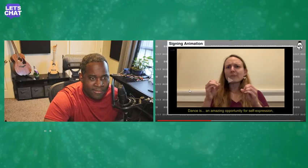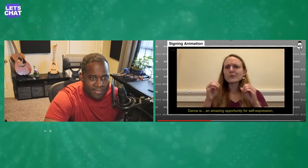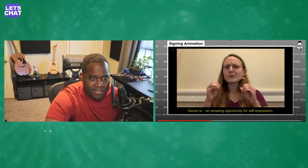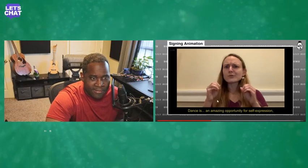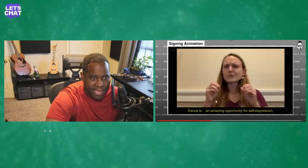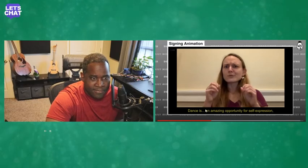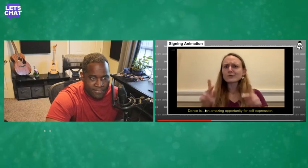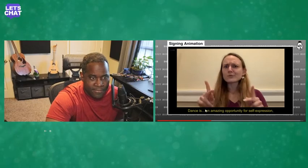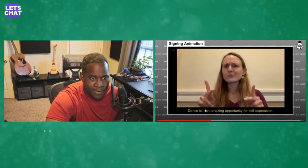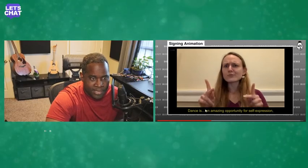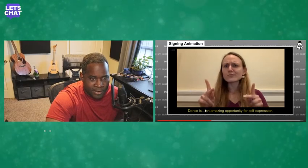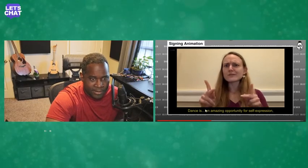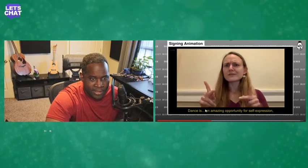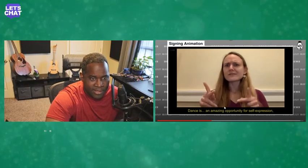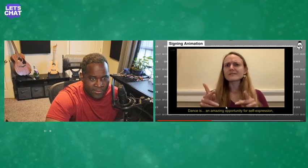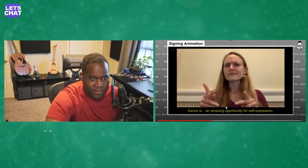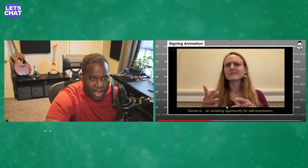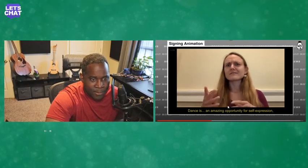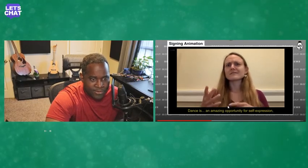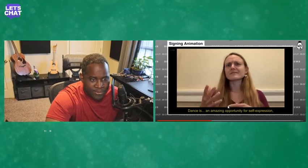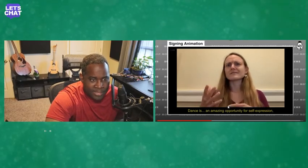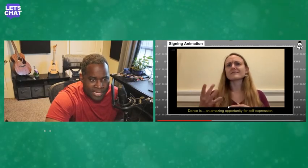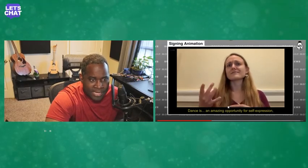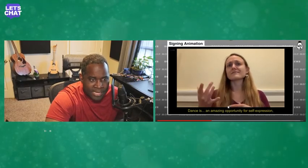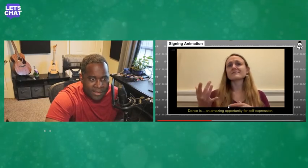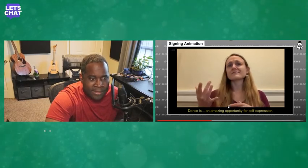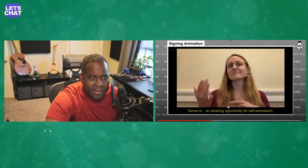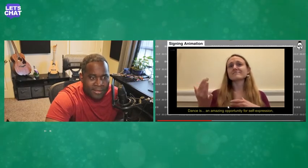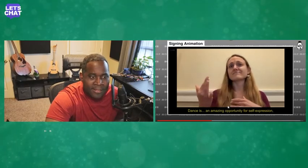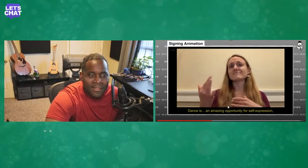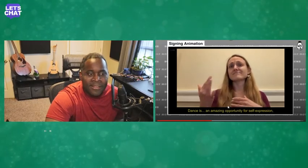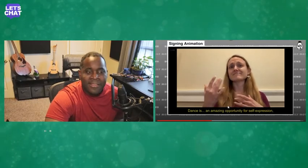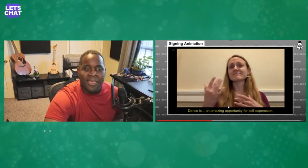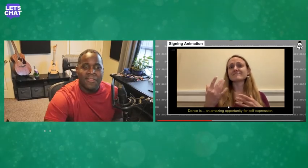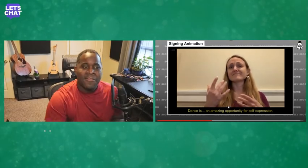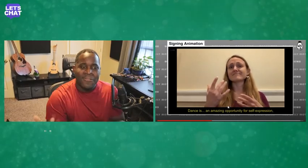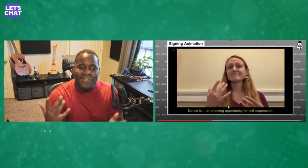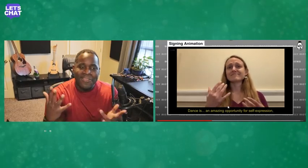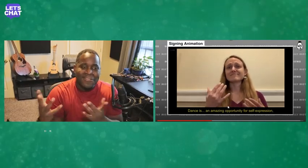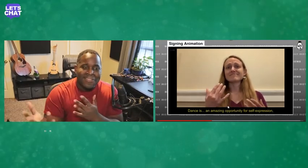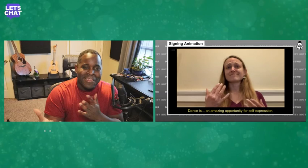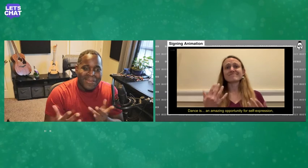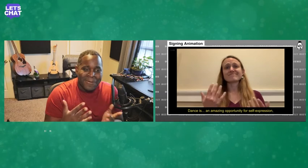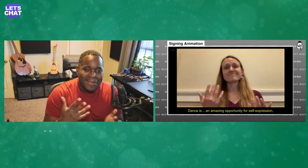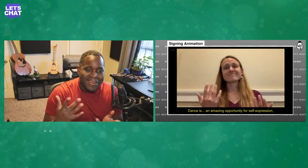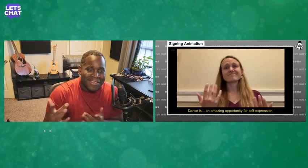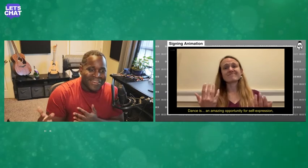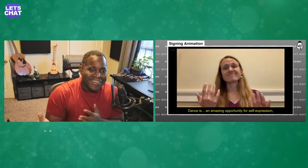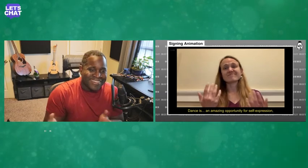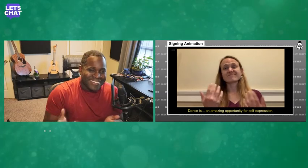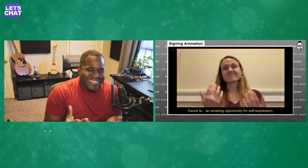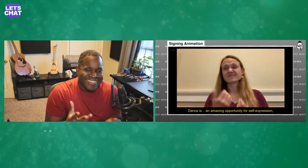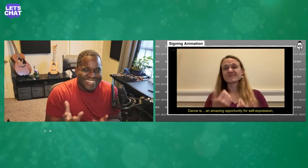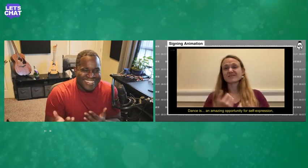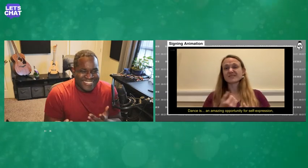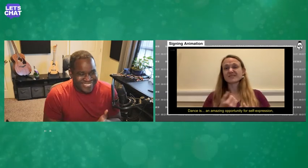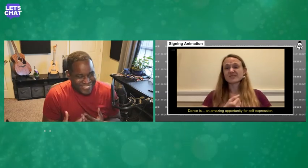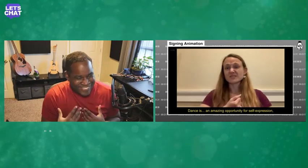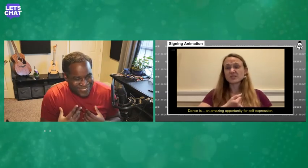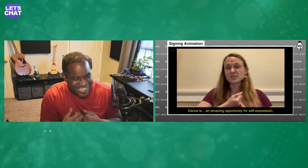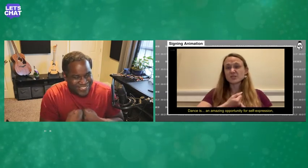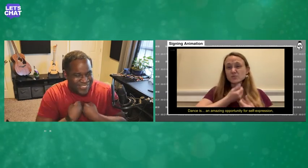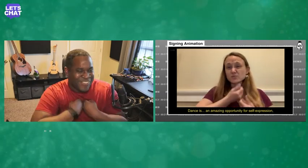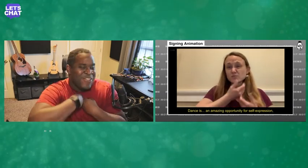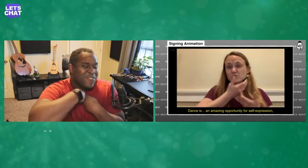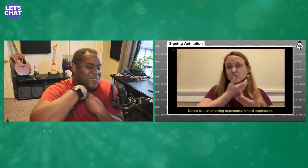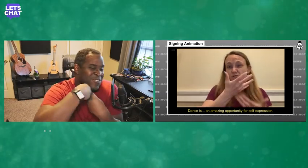And I don't see the sign for four here. So opportunity. There's this thing going on here. There's